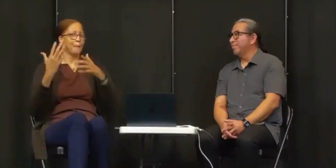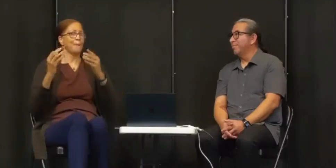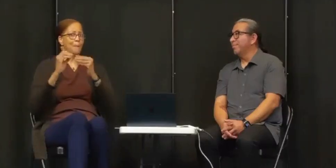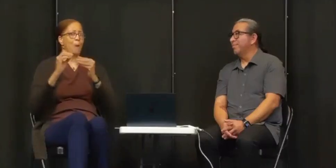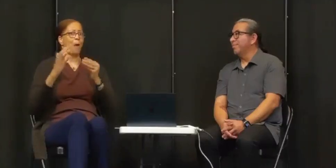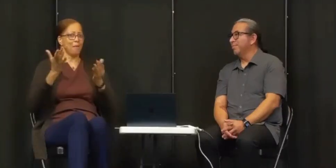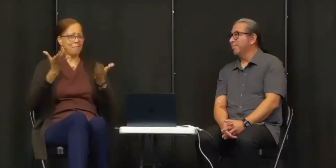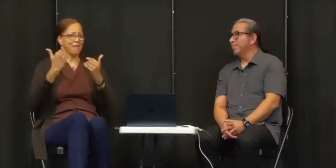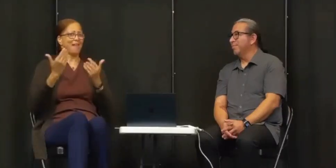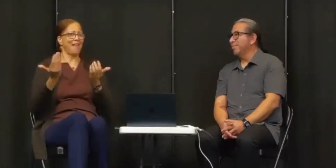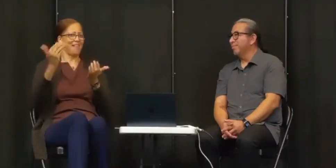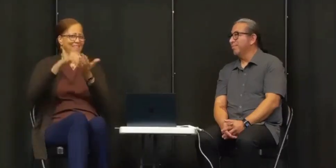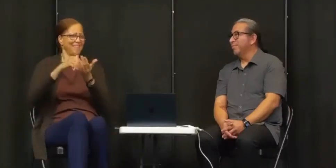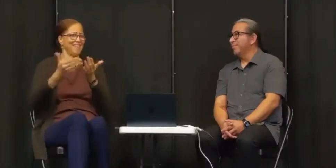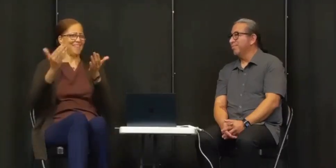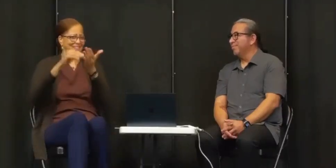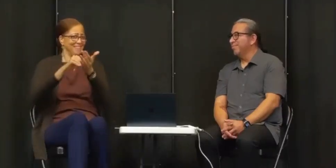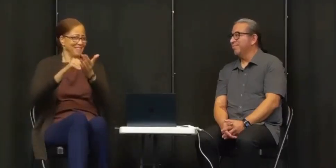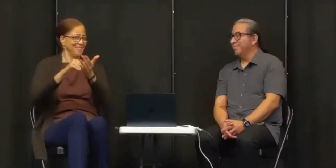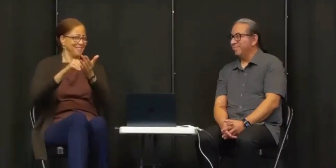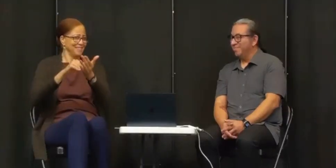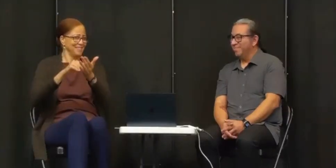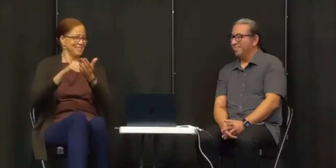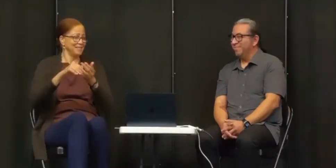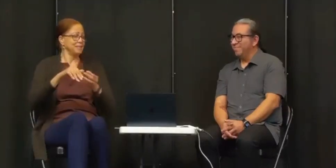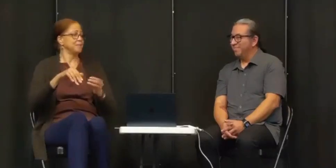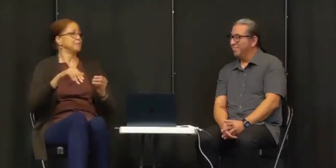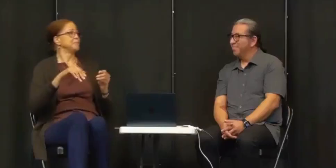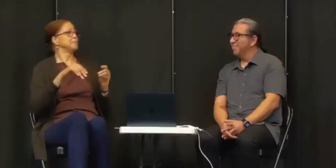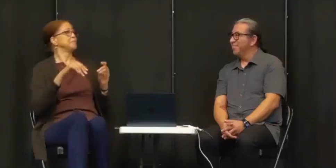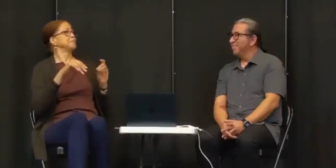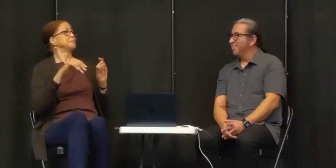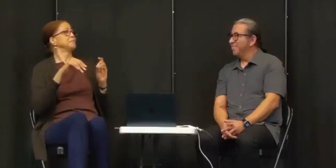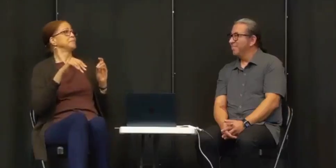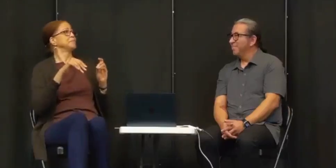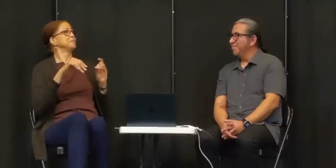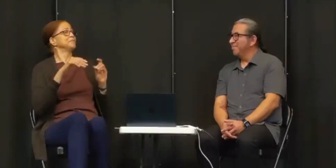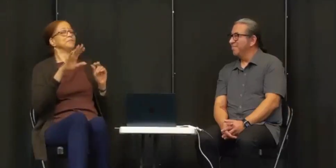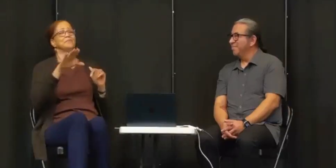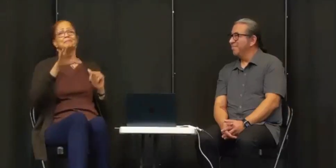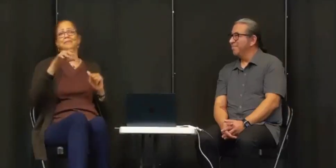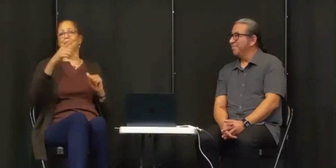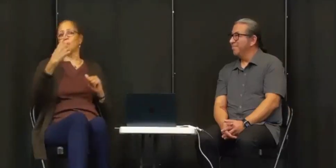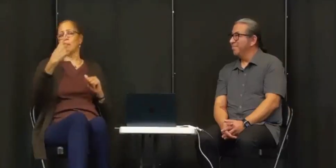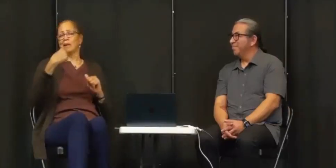for them, then maybe they'll be more willing and it'll be more normalized for them in the future.